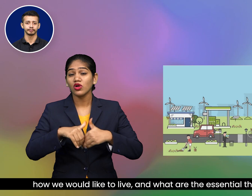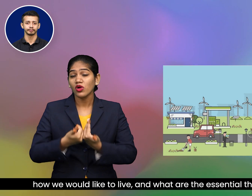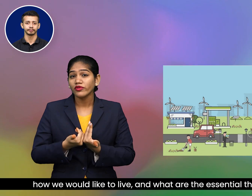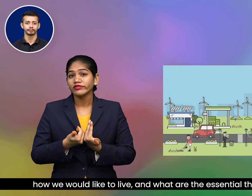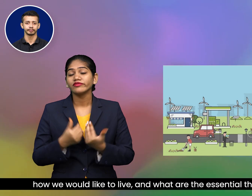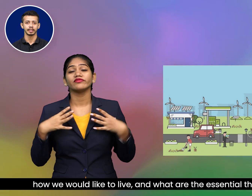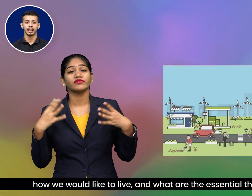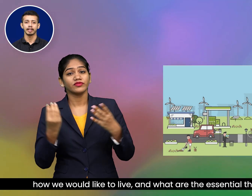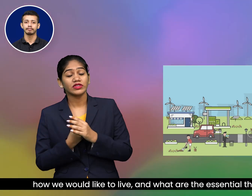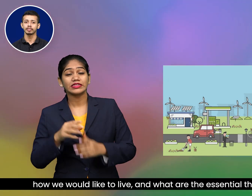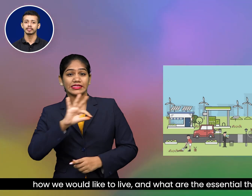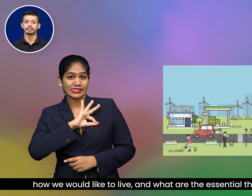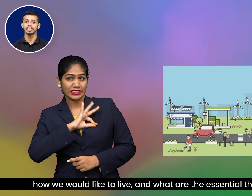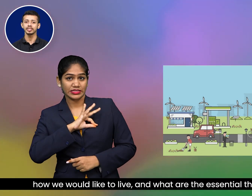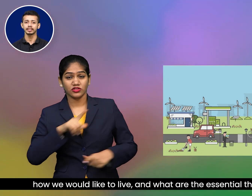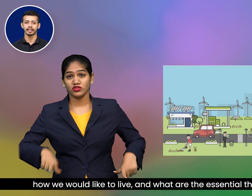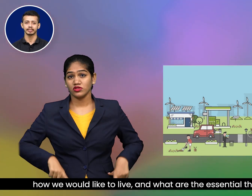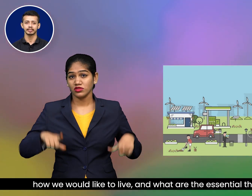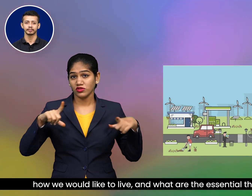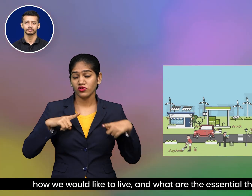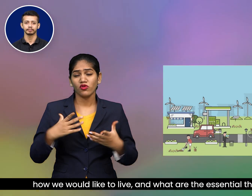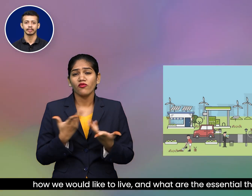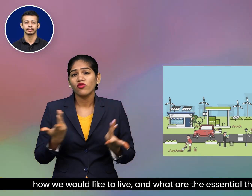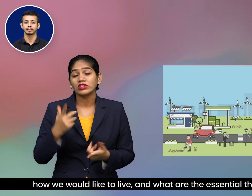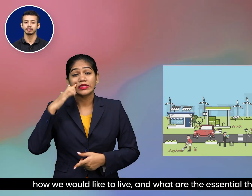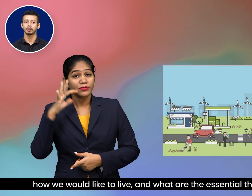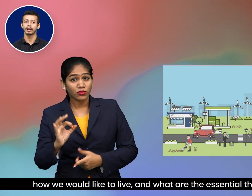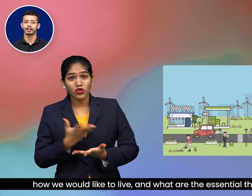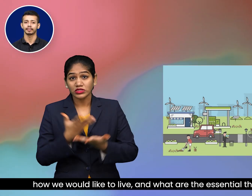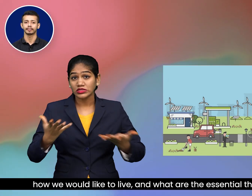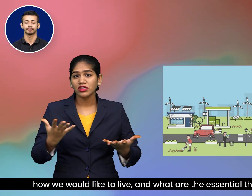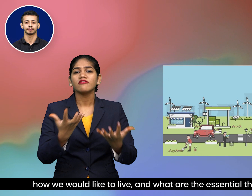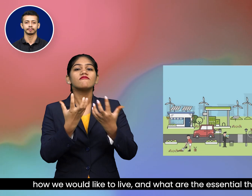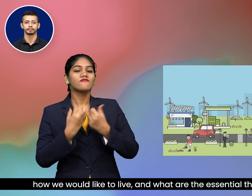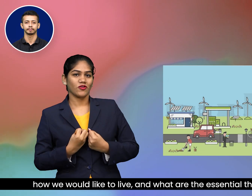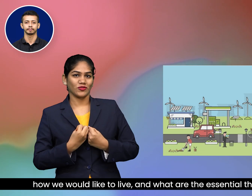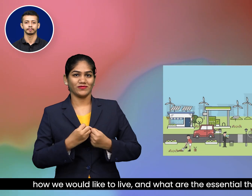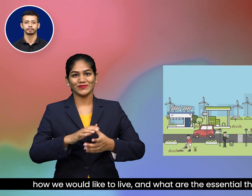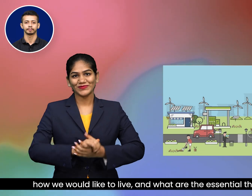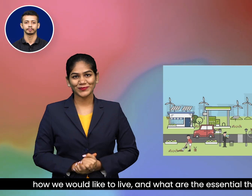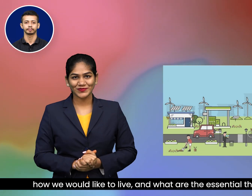live, and what are the essential things that we require.